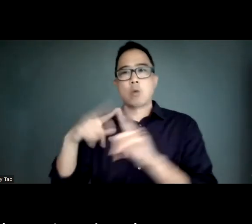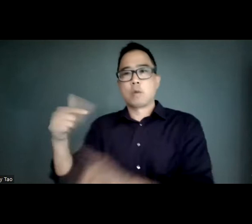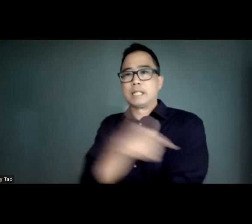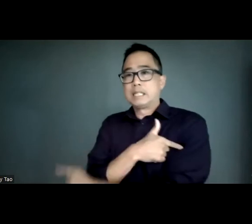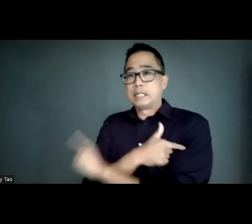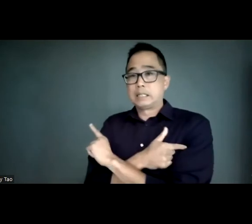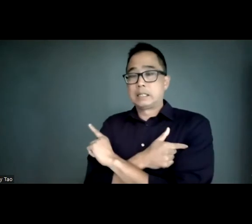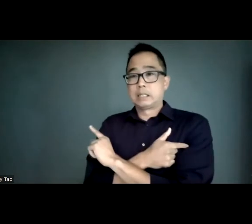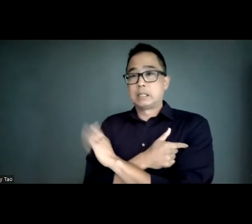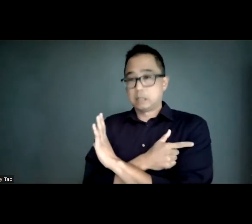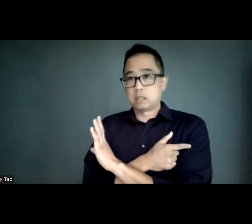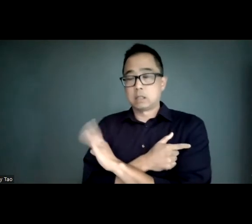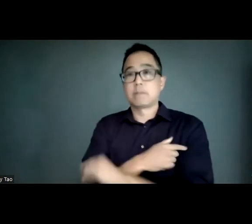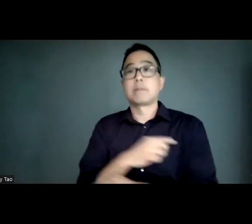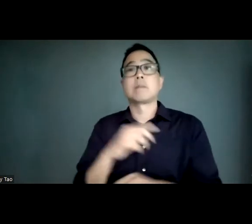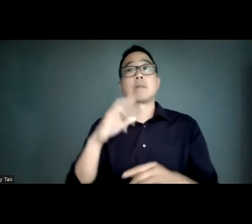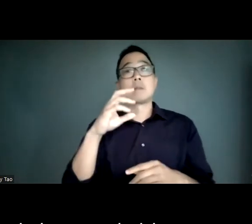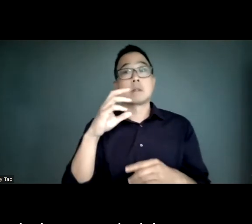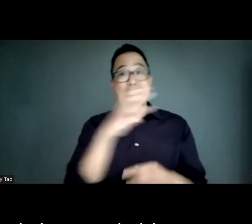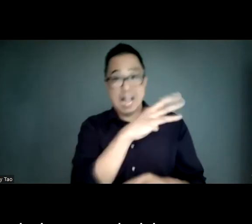have not been